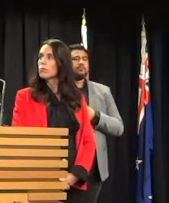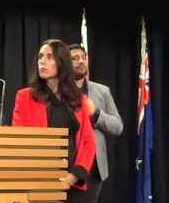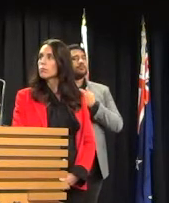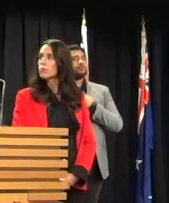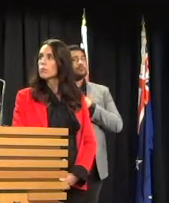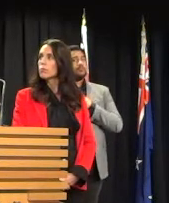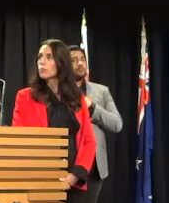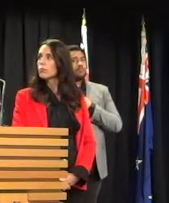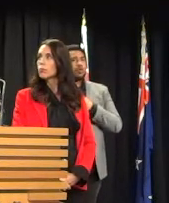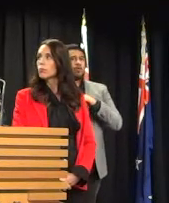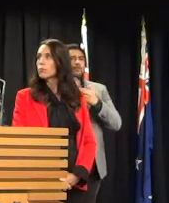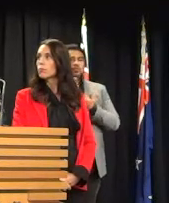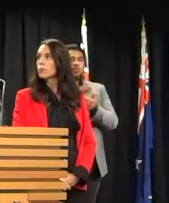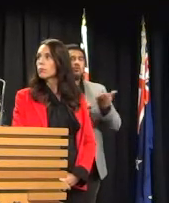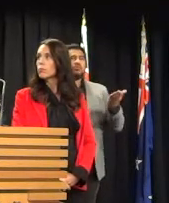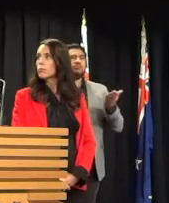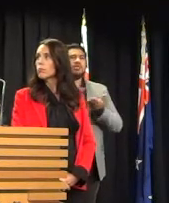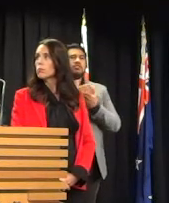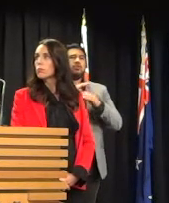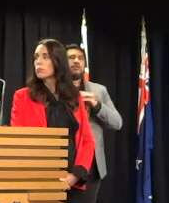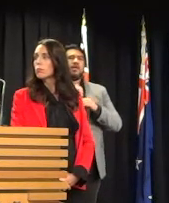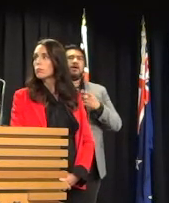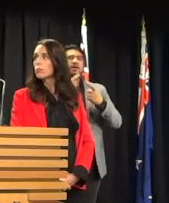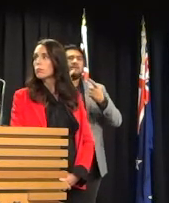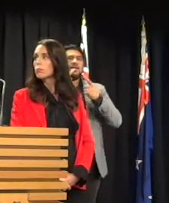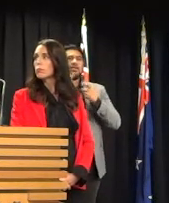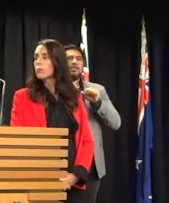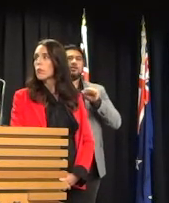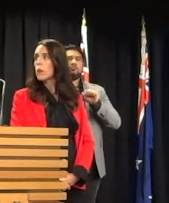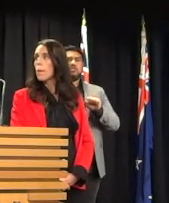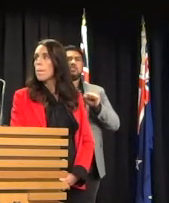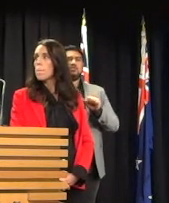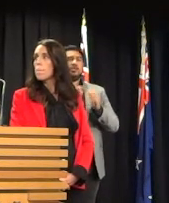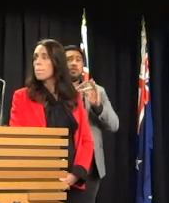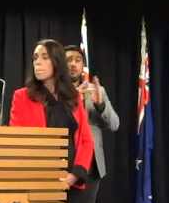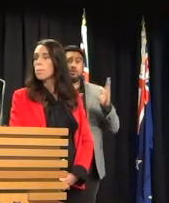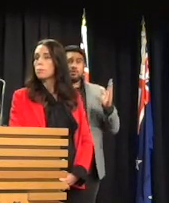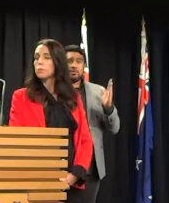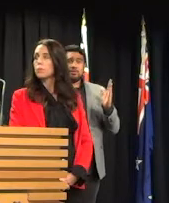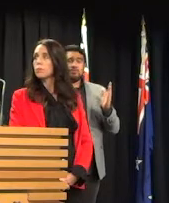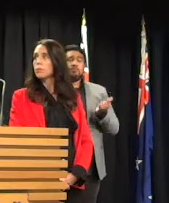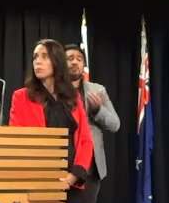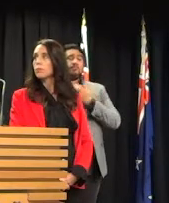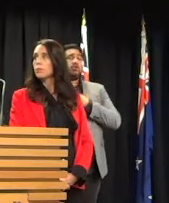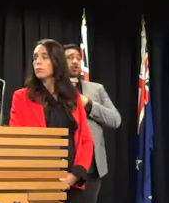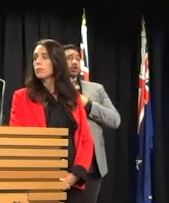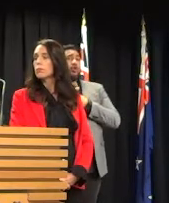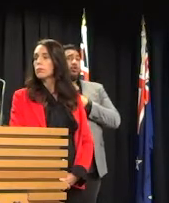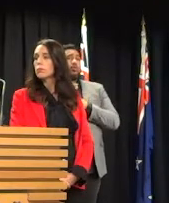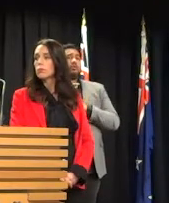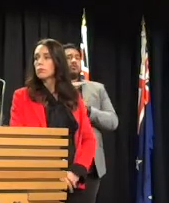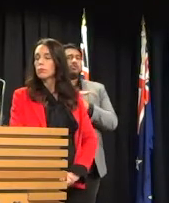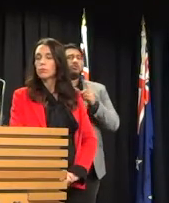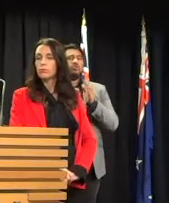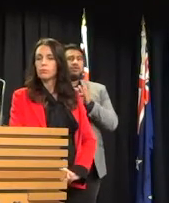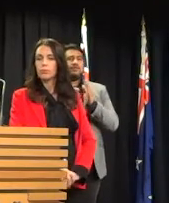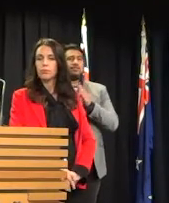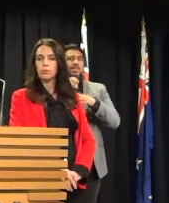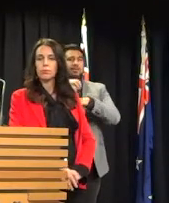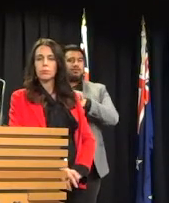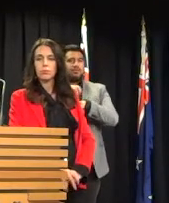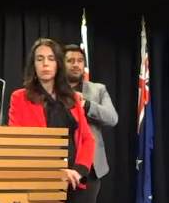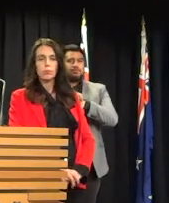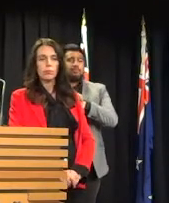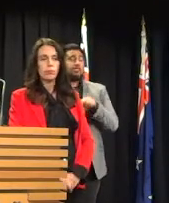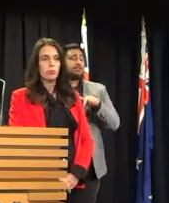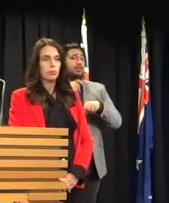going out and consulting on our data protection use policy, and that will be undertaken by the Social Investment Agency. At the same time,